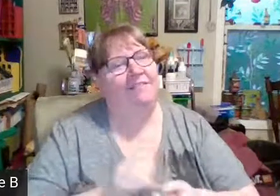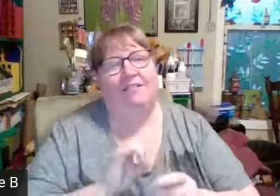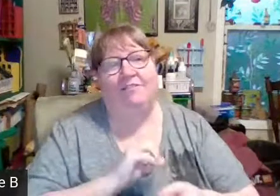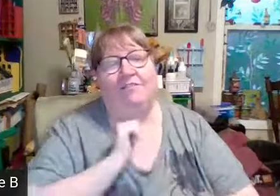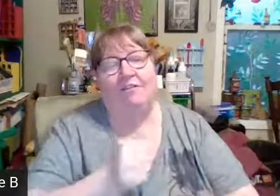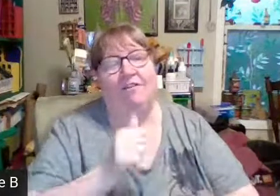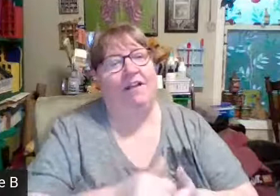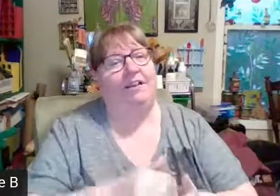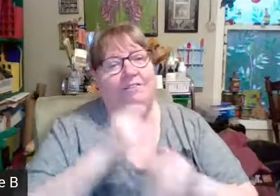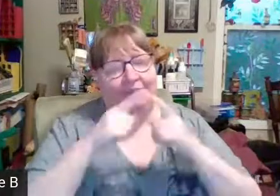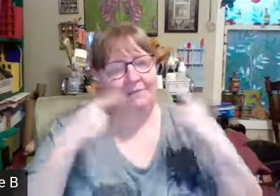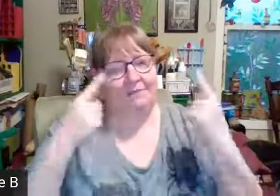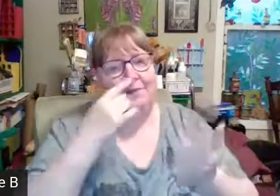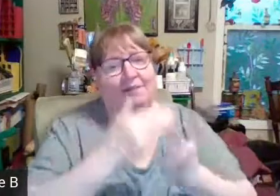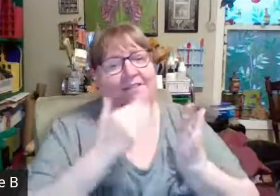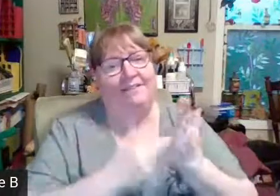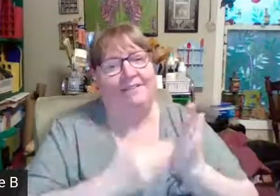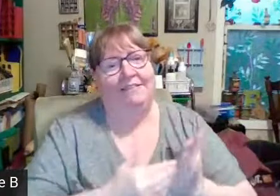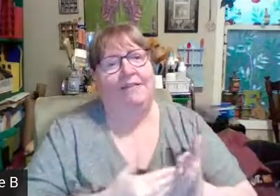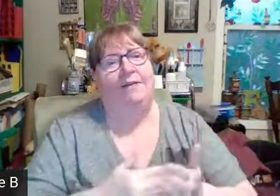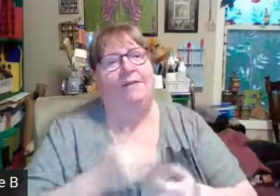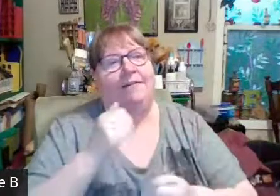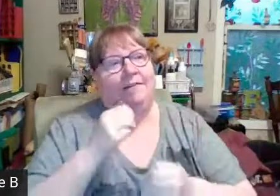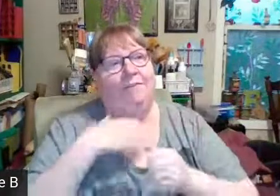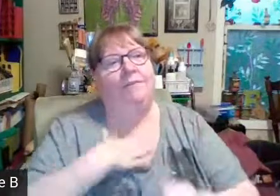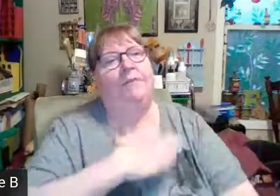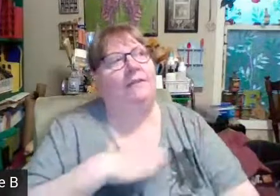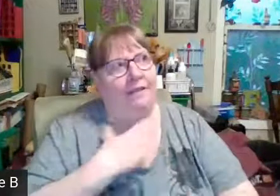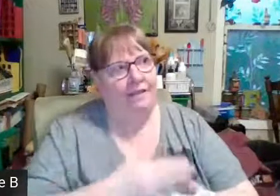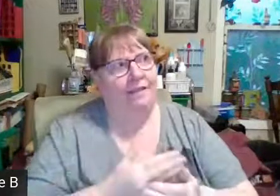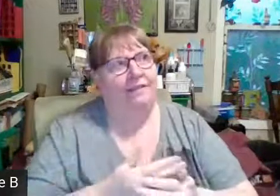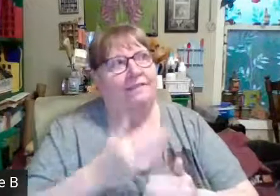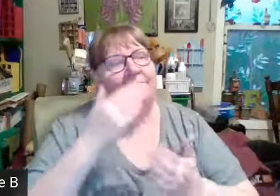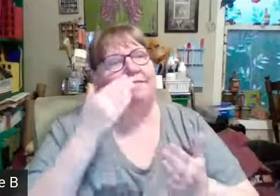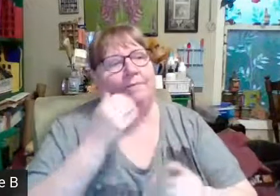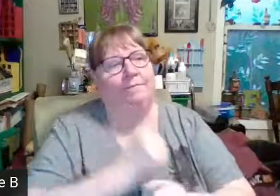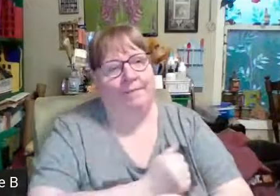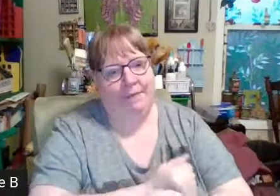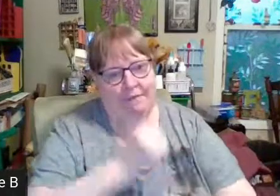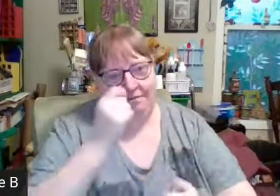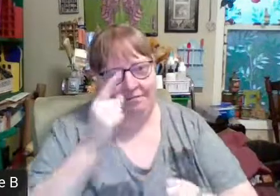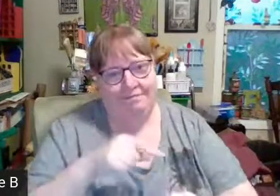have a smile list, make one, because it helps us a lot more than you think.